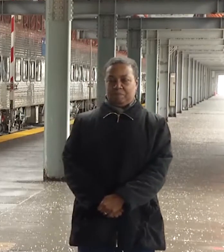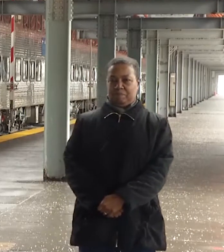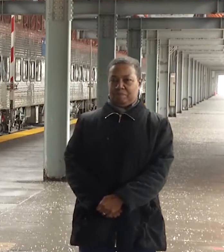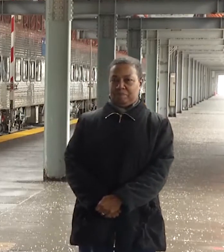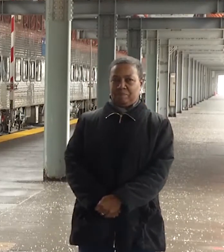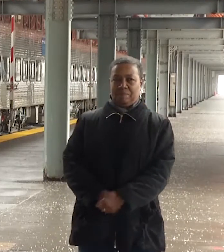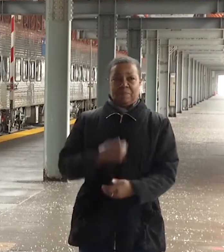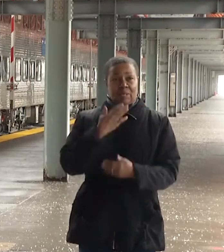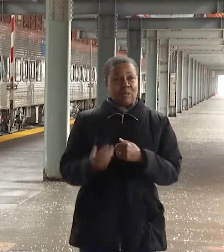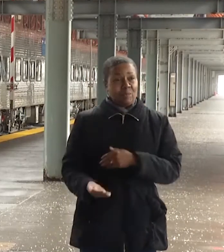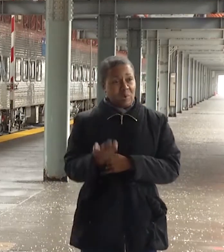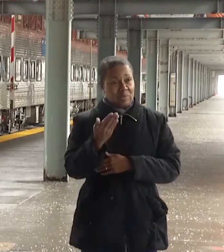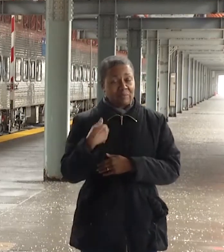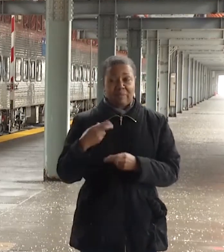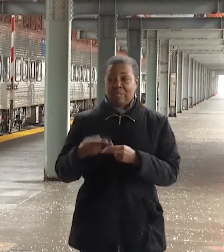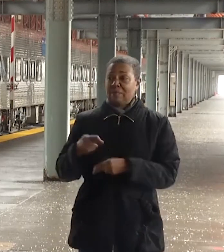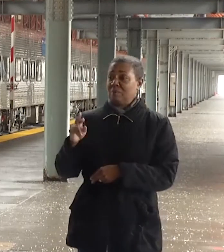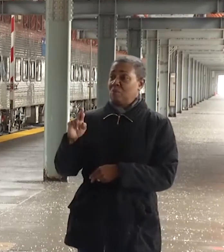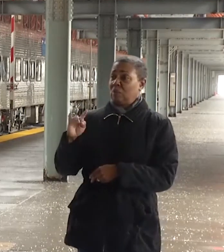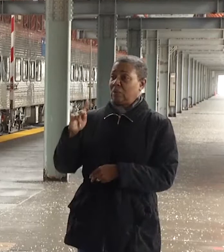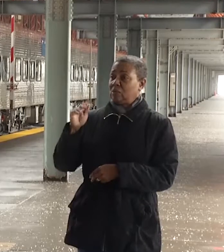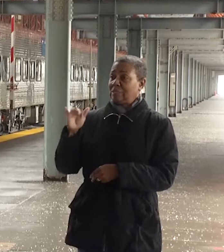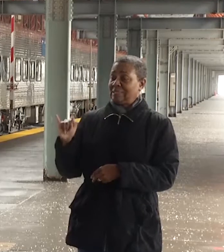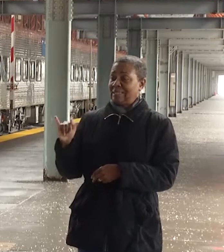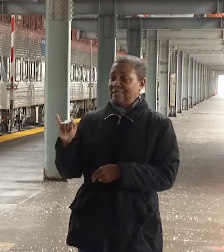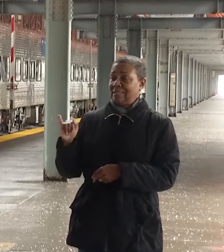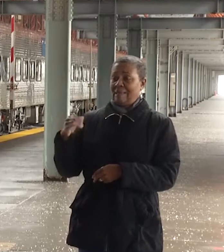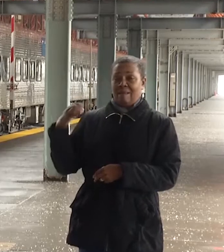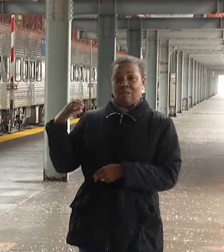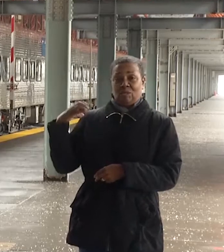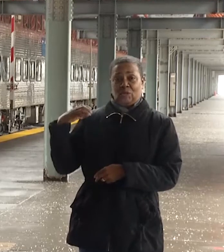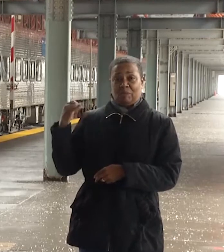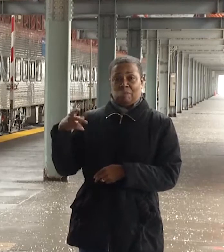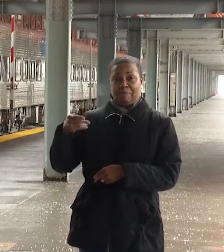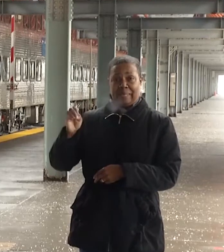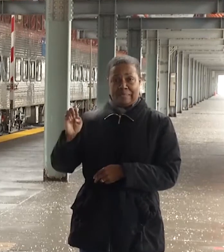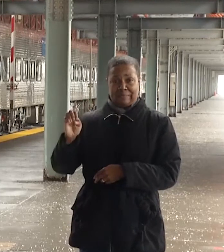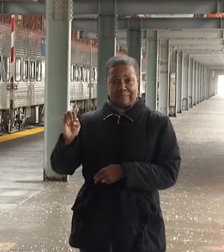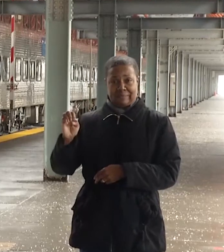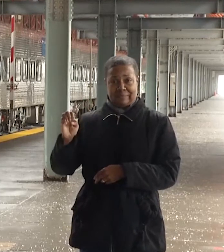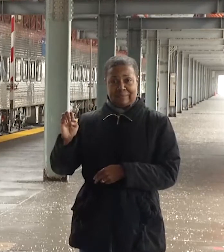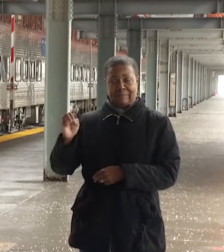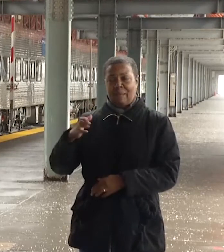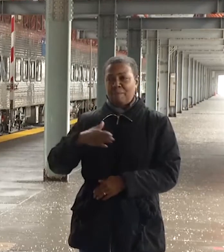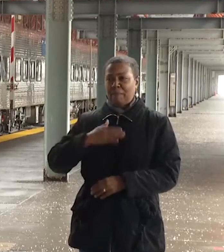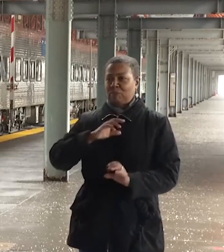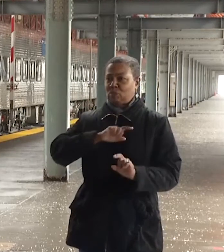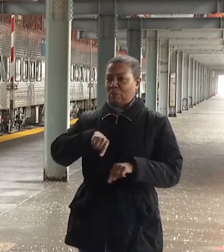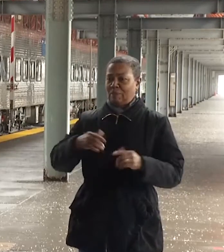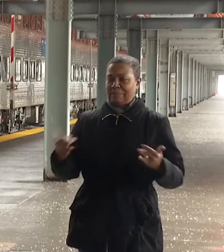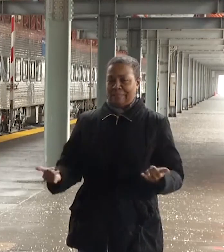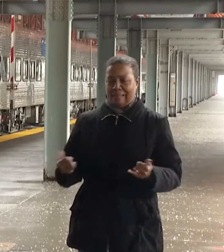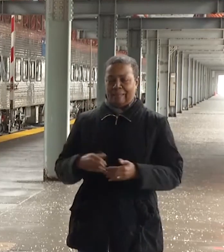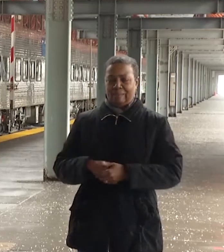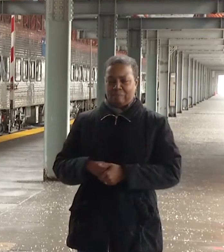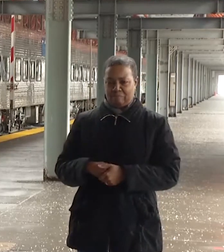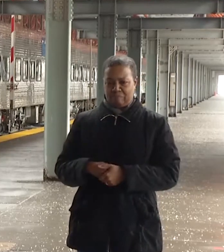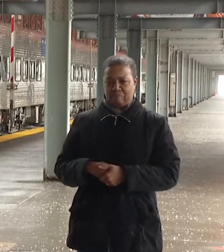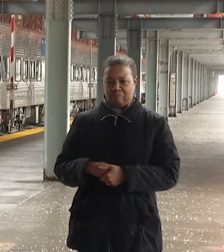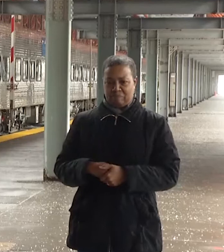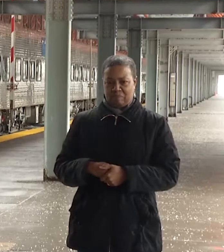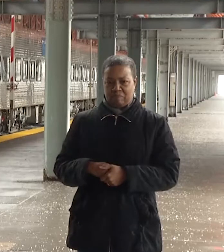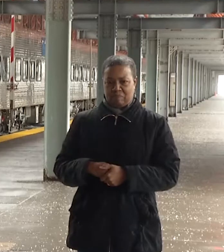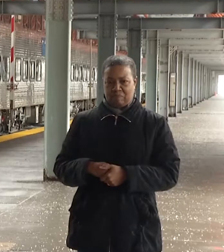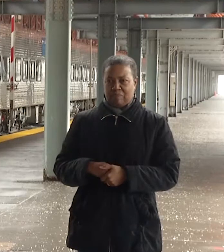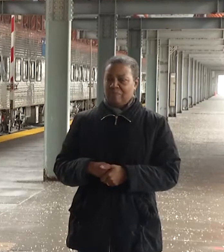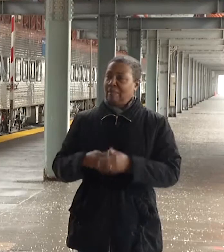Good morning. I'm Rick Kwasniewski, the chairman of PACE. We're very happy to be here today.